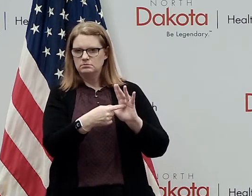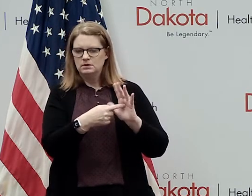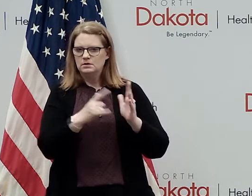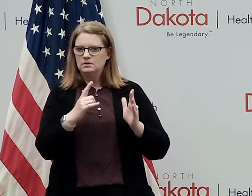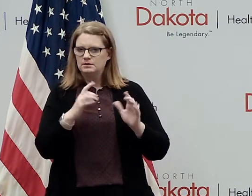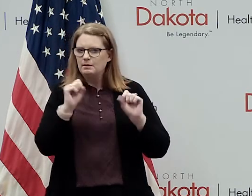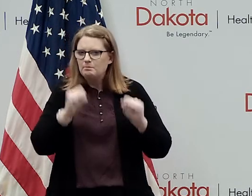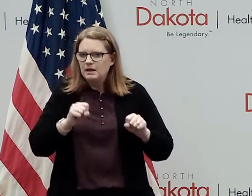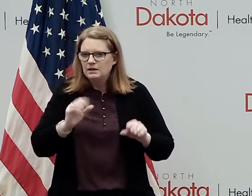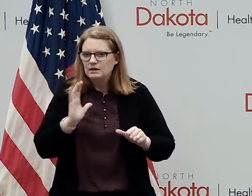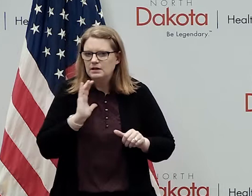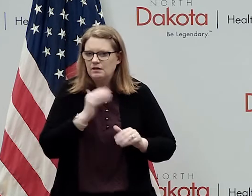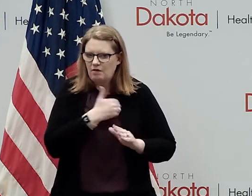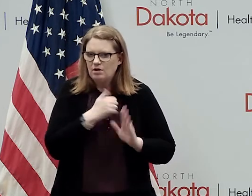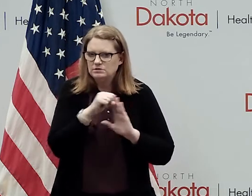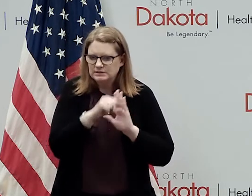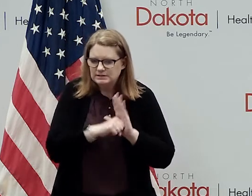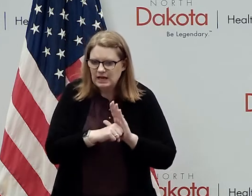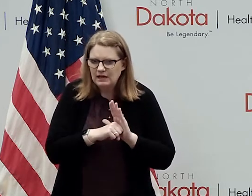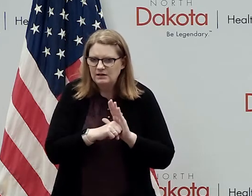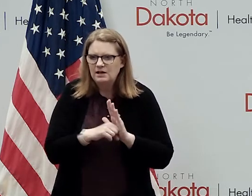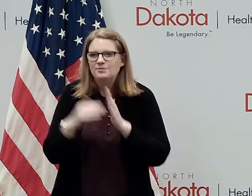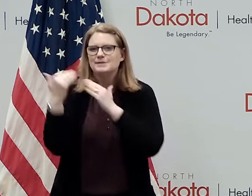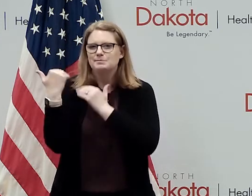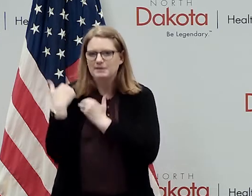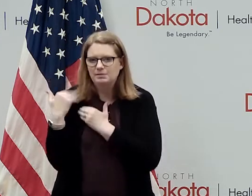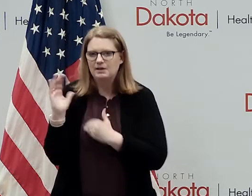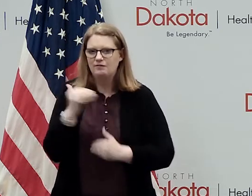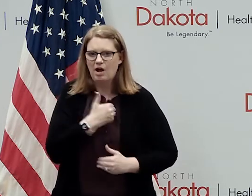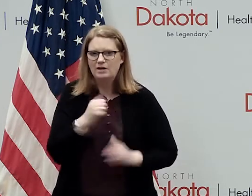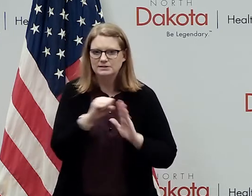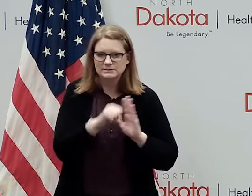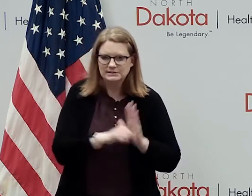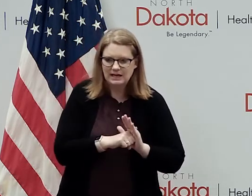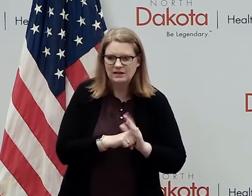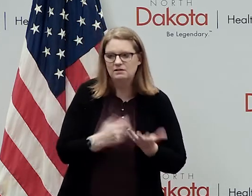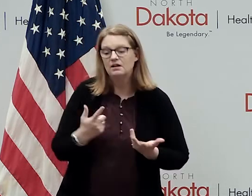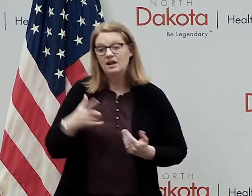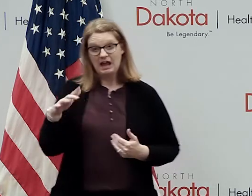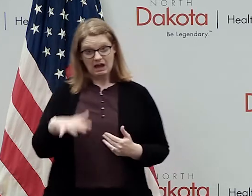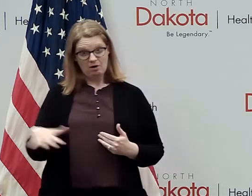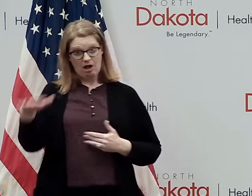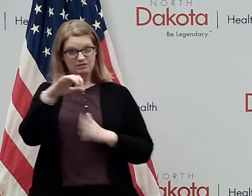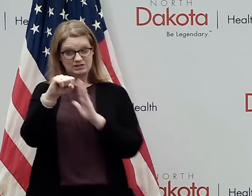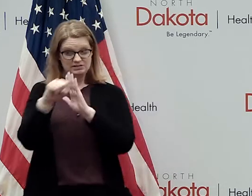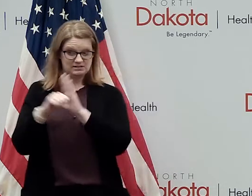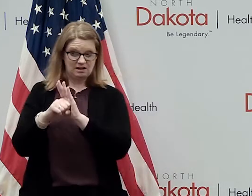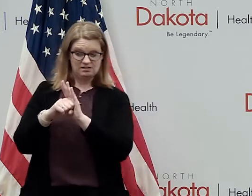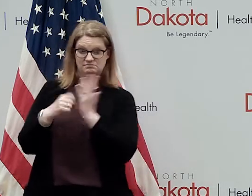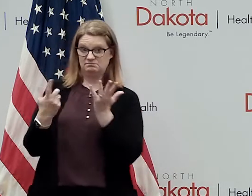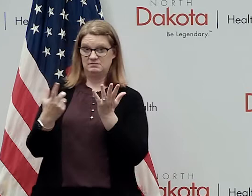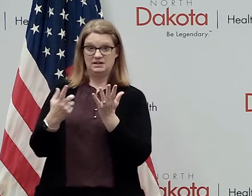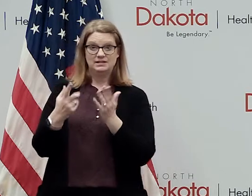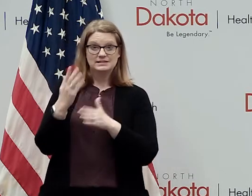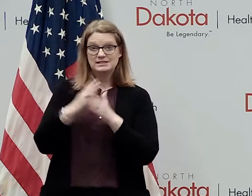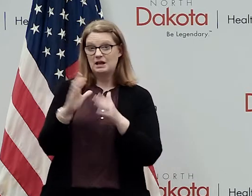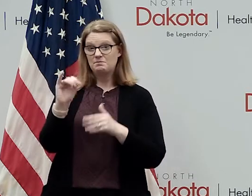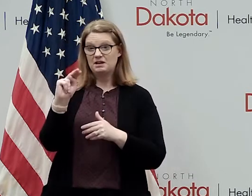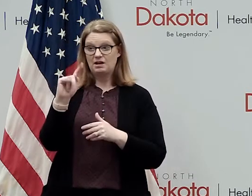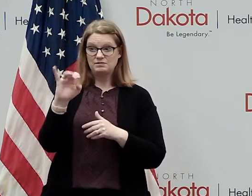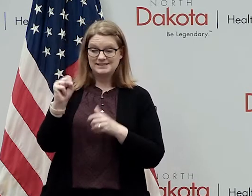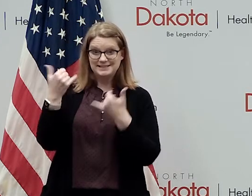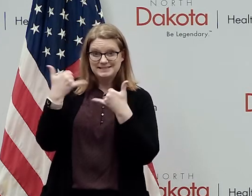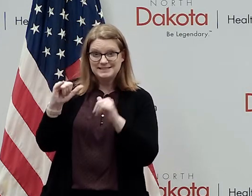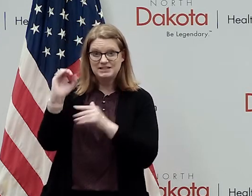state. I know that as we look across our state, we've got some counties that still have never even had a positive case. We've